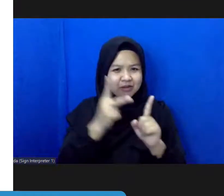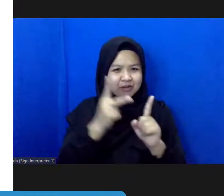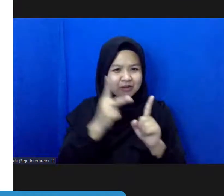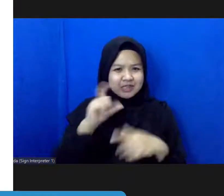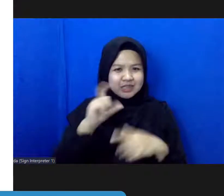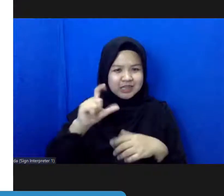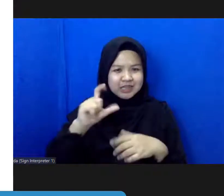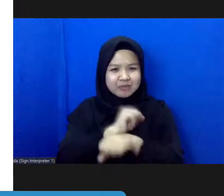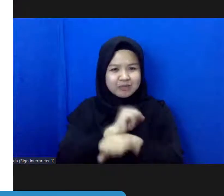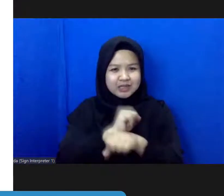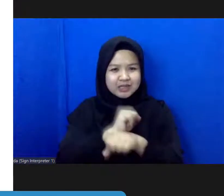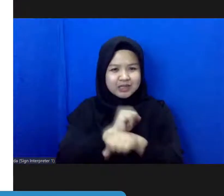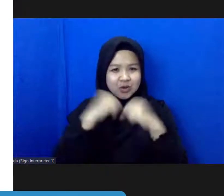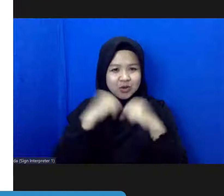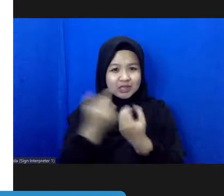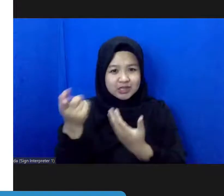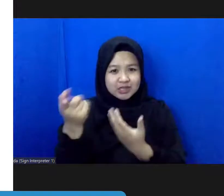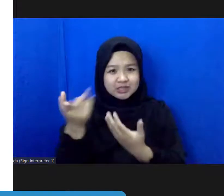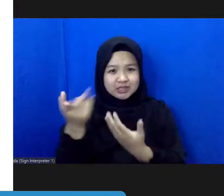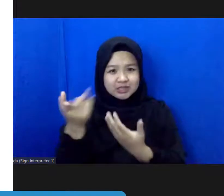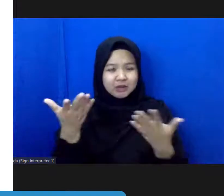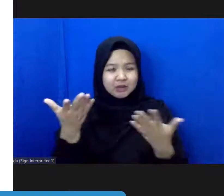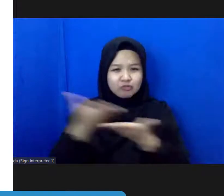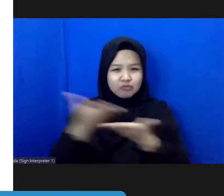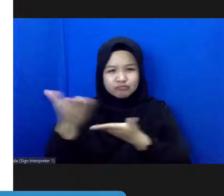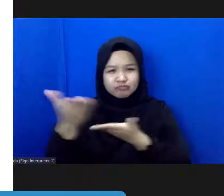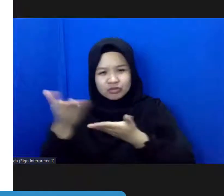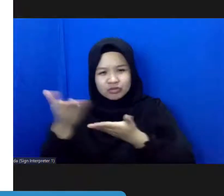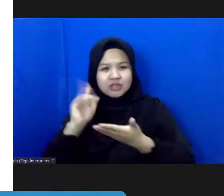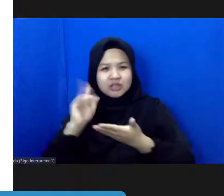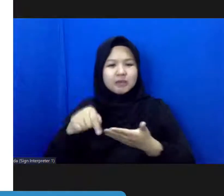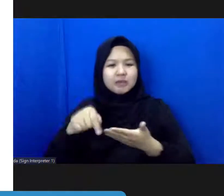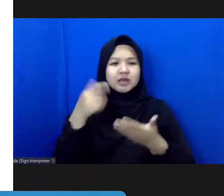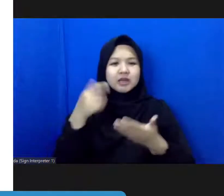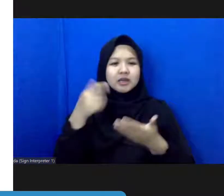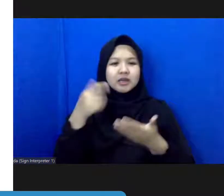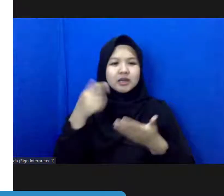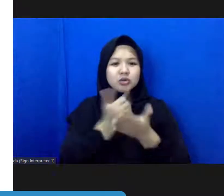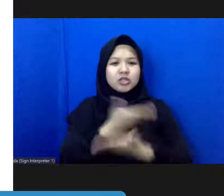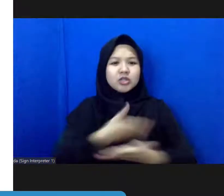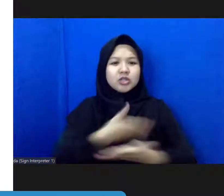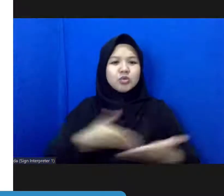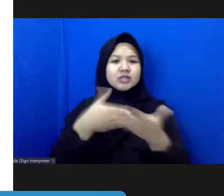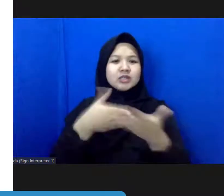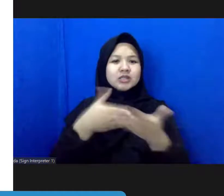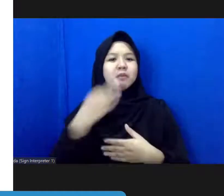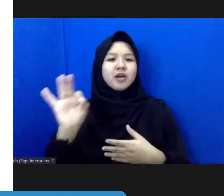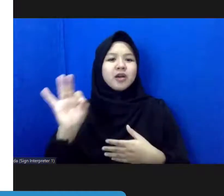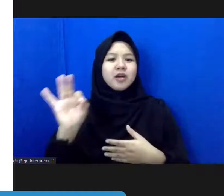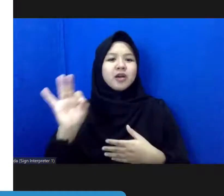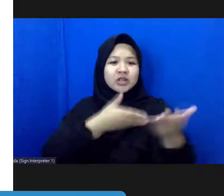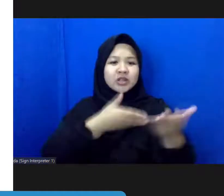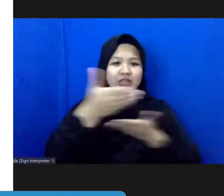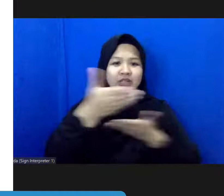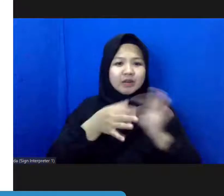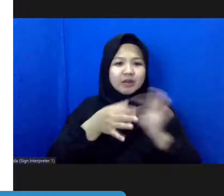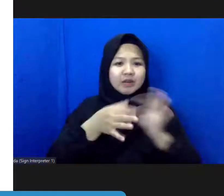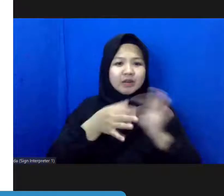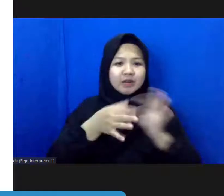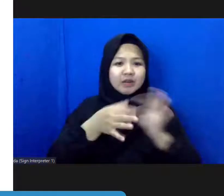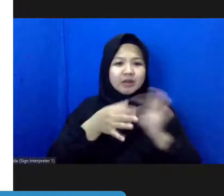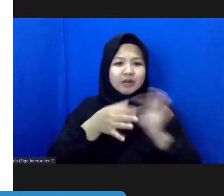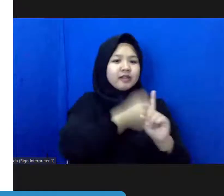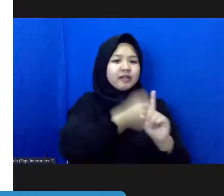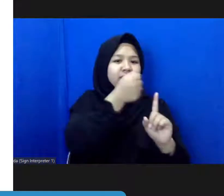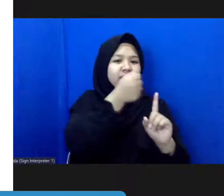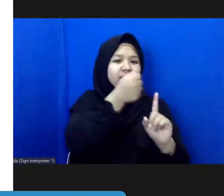your organization, or something like that? Yeah, because this is something very new to us. Partnership for information sharings, and also advocacy. Right now